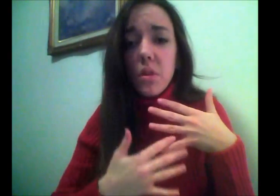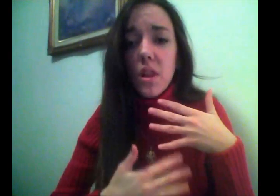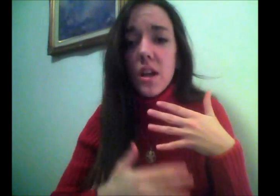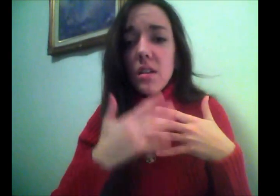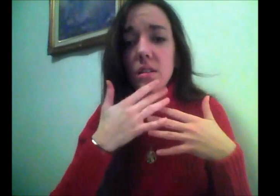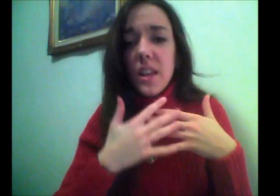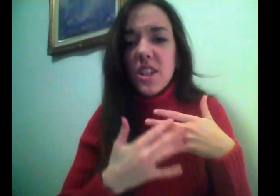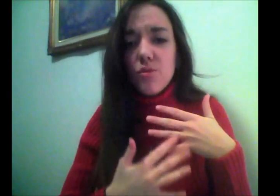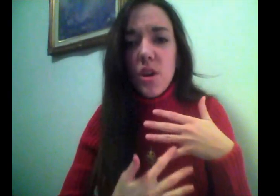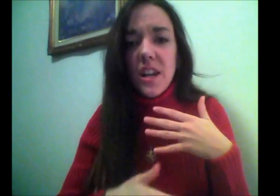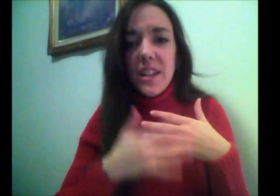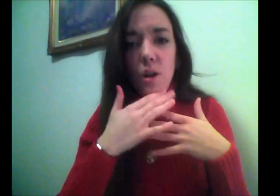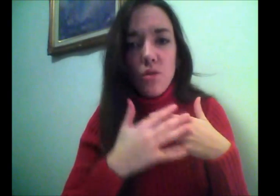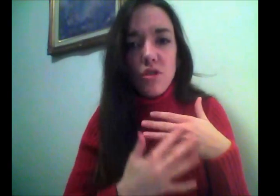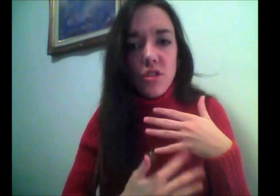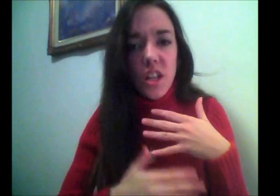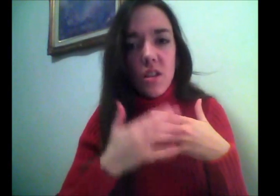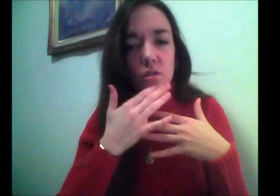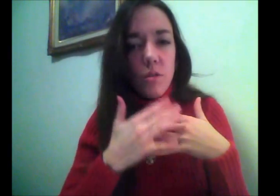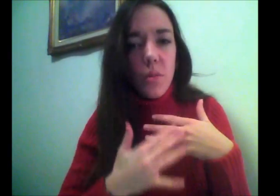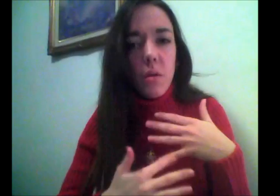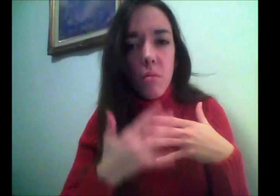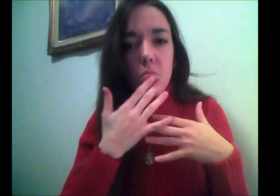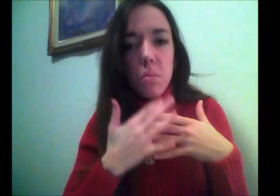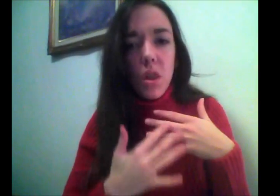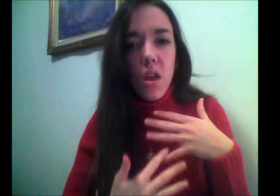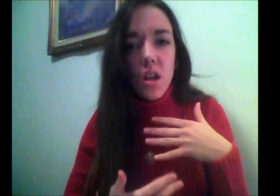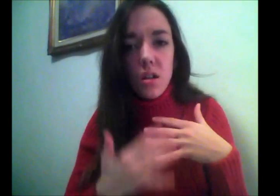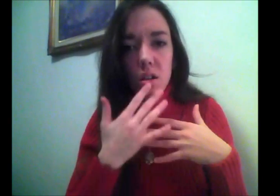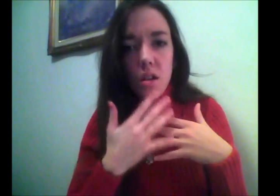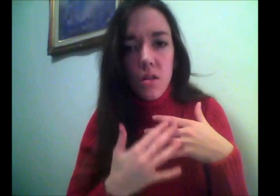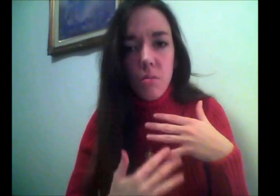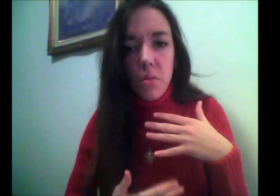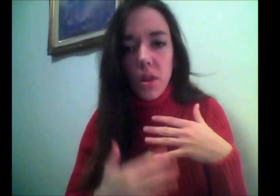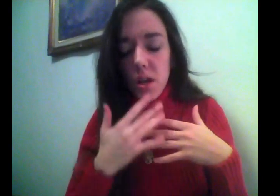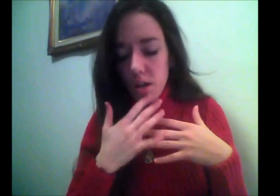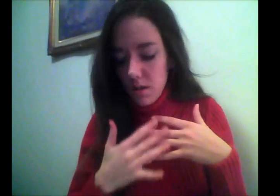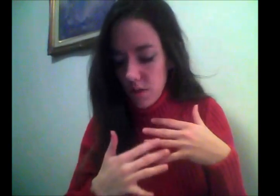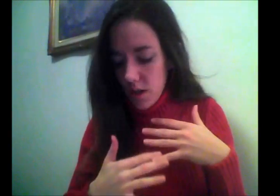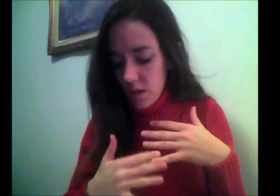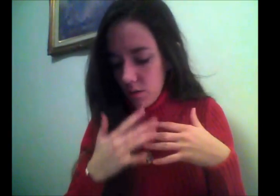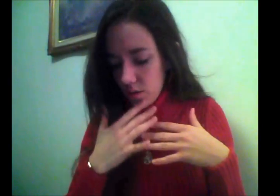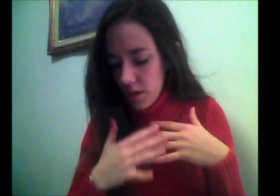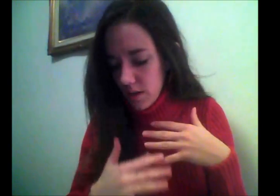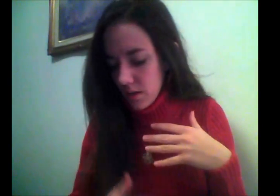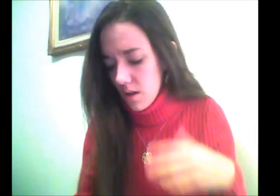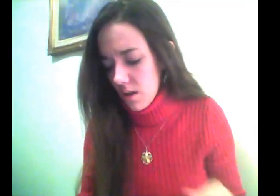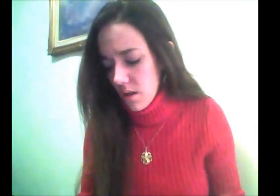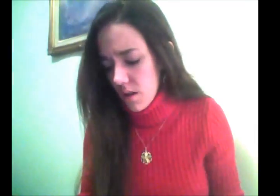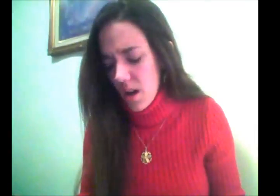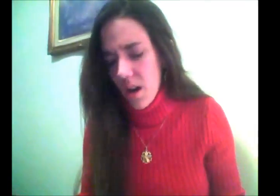Blood, like it's running down your skin or something. Blood. Blood. Okay, goes like this.